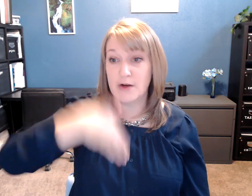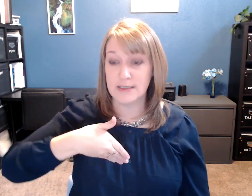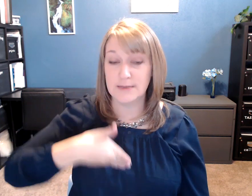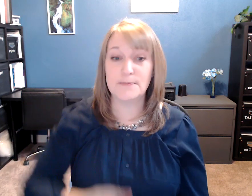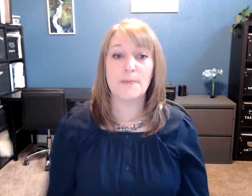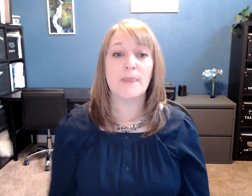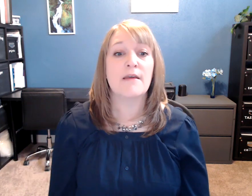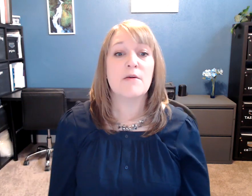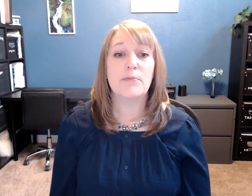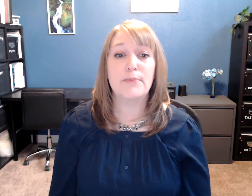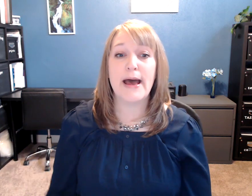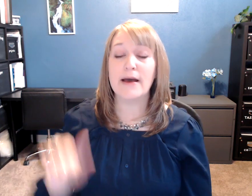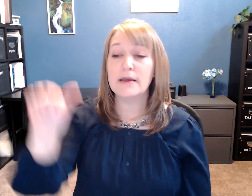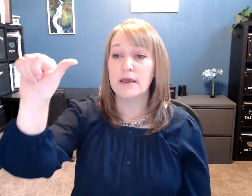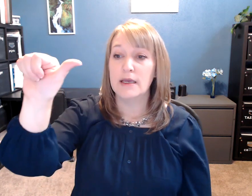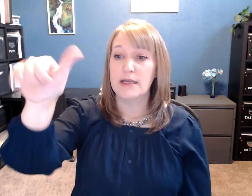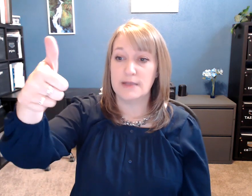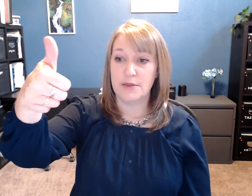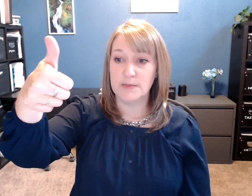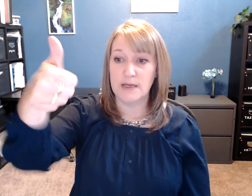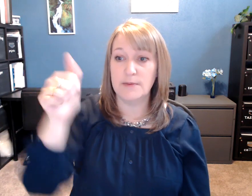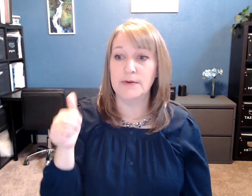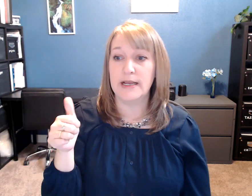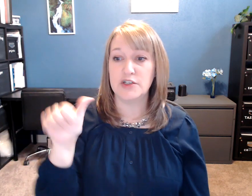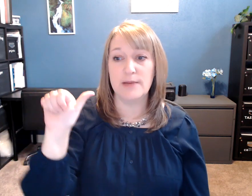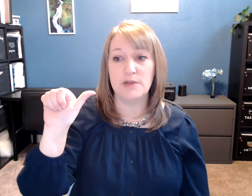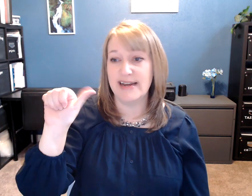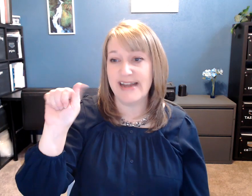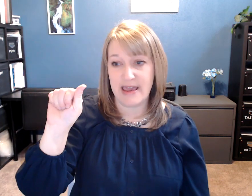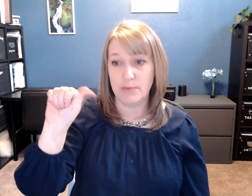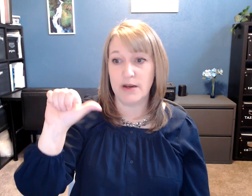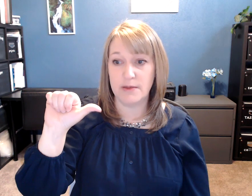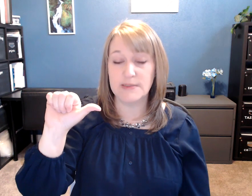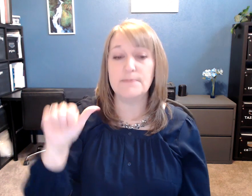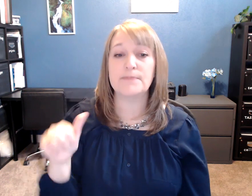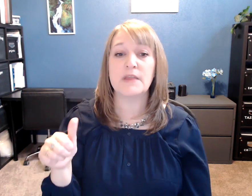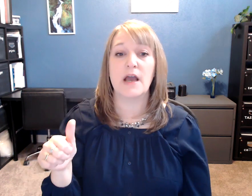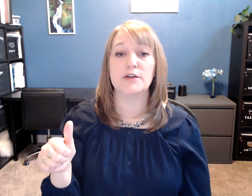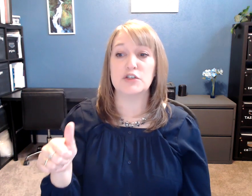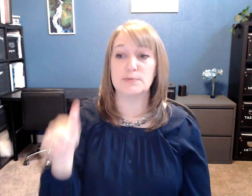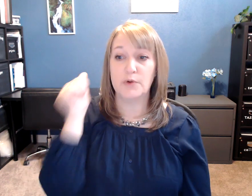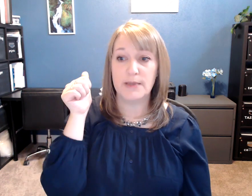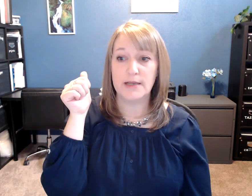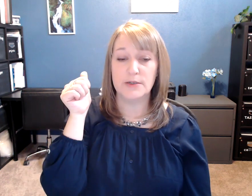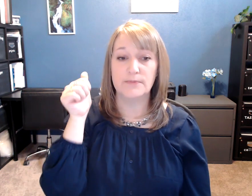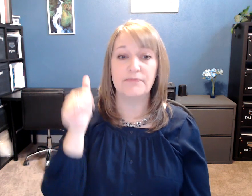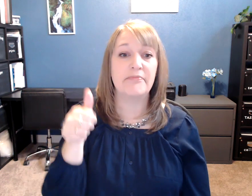Front. Back is a thumbs up hand shape, not an A, but a thumbs up. And you just point behind you.